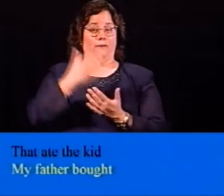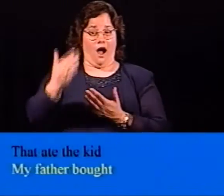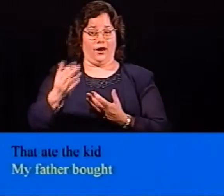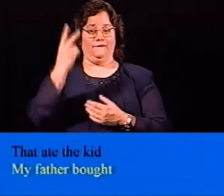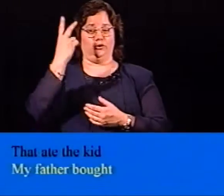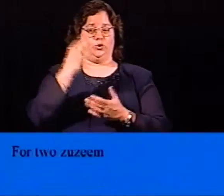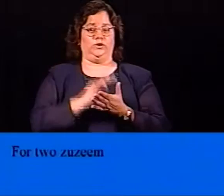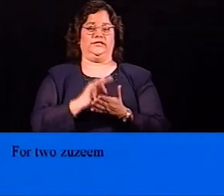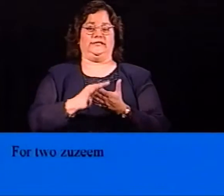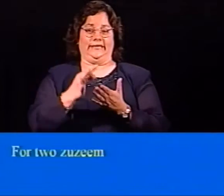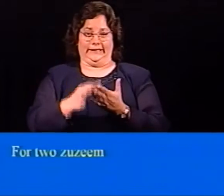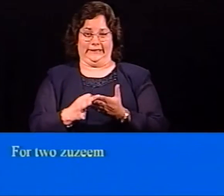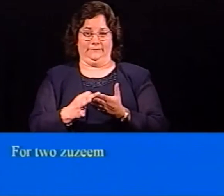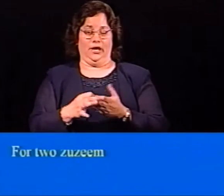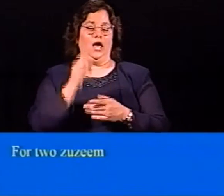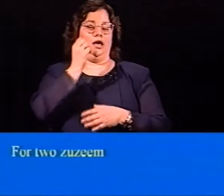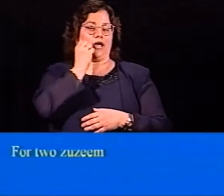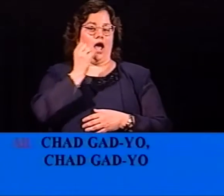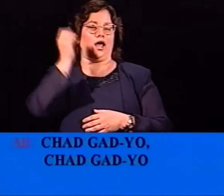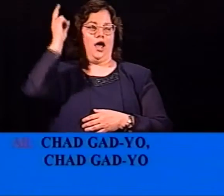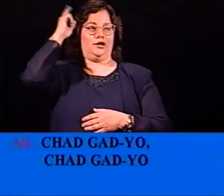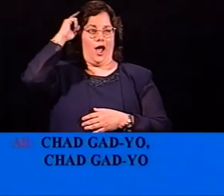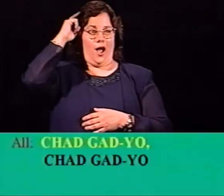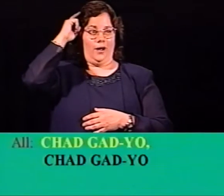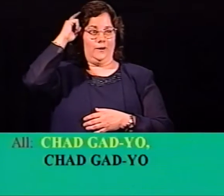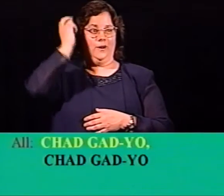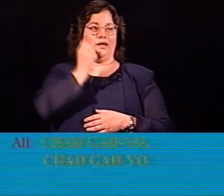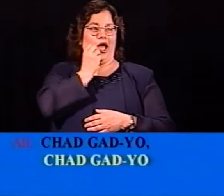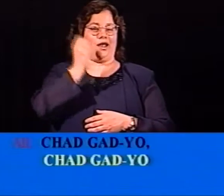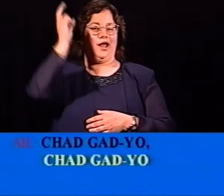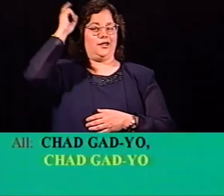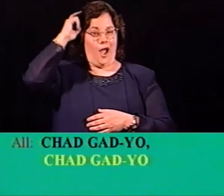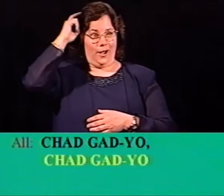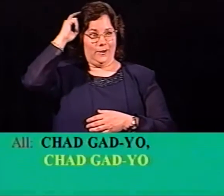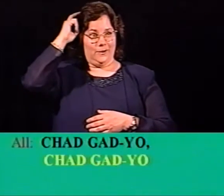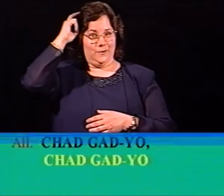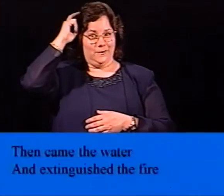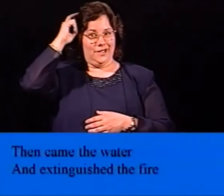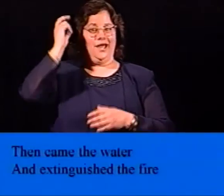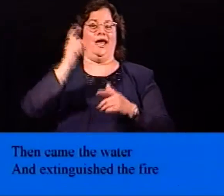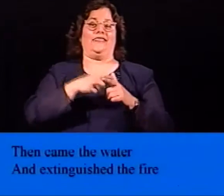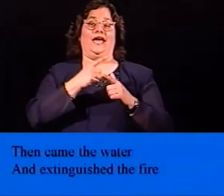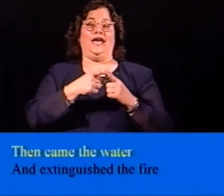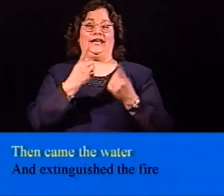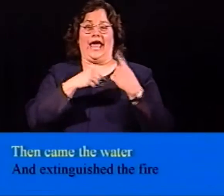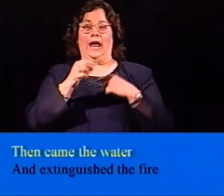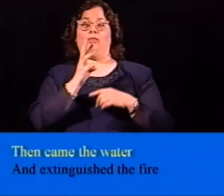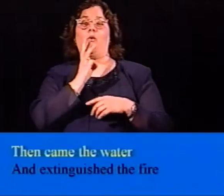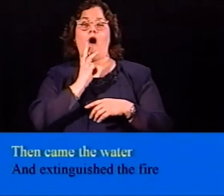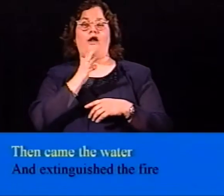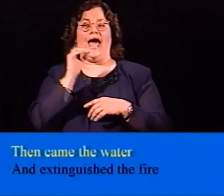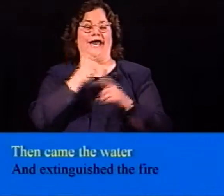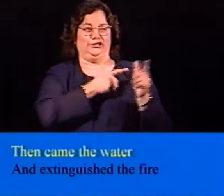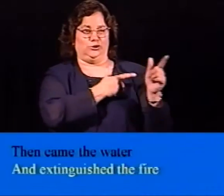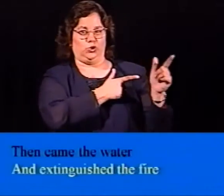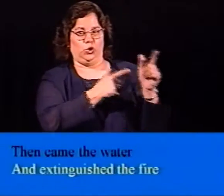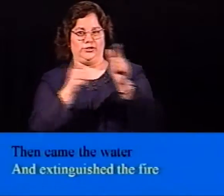zuzim. Had Gayo. Then came the water and extinguished the